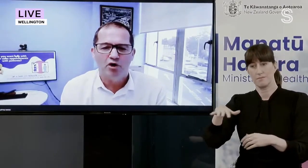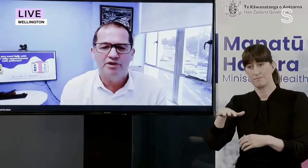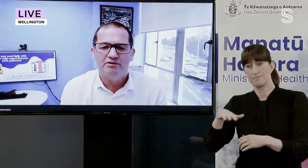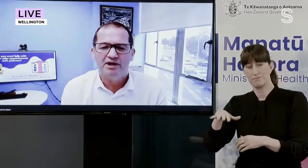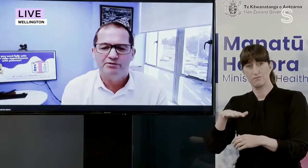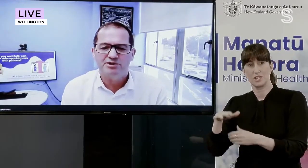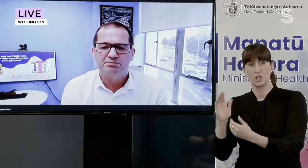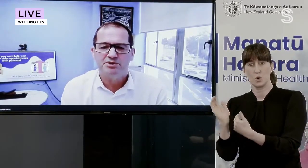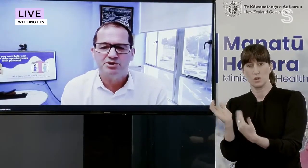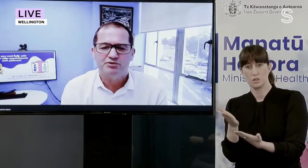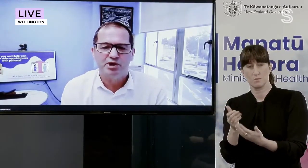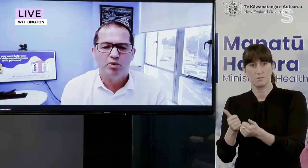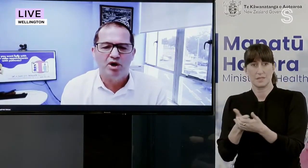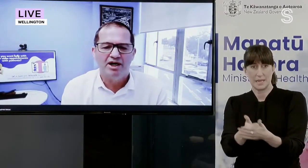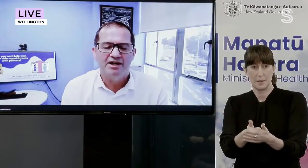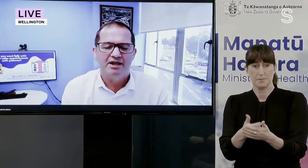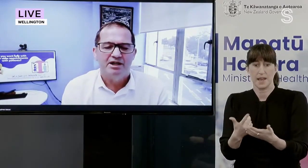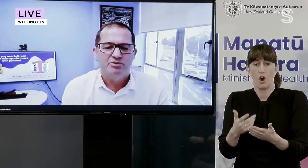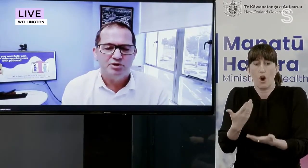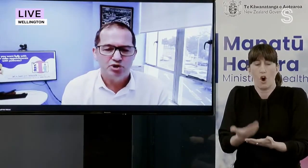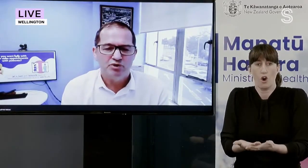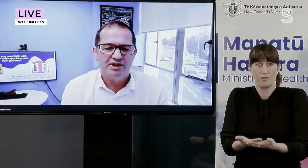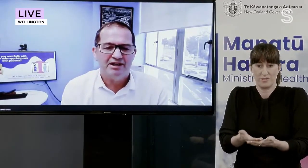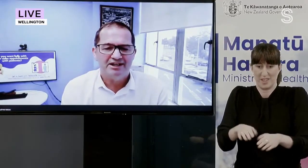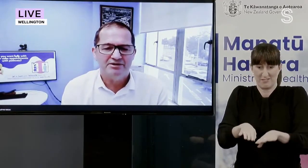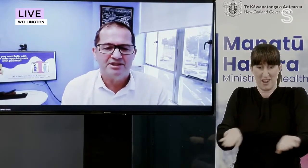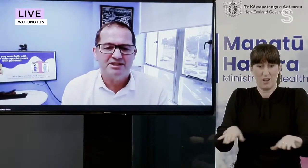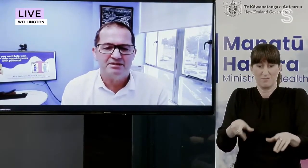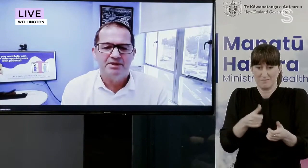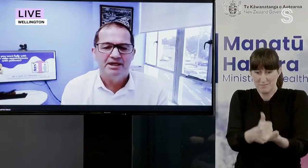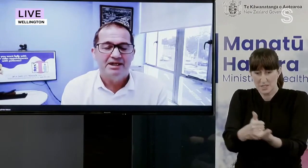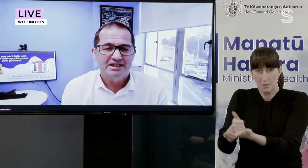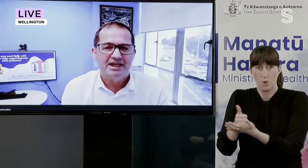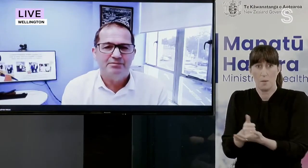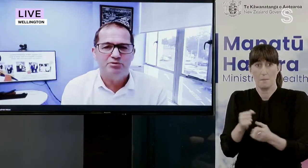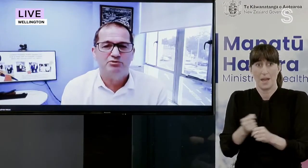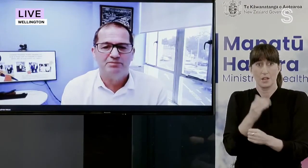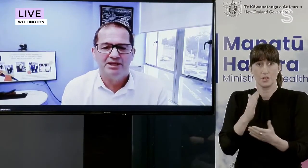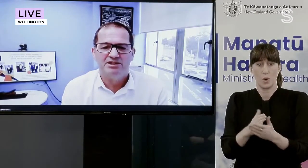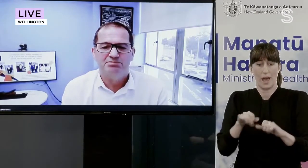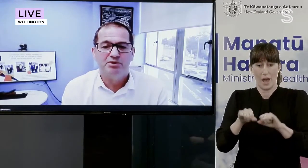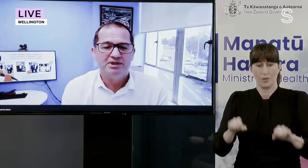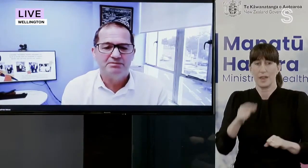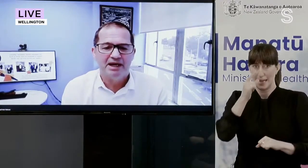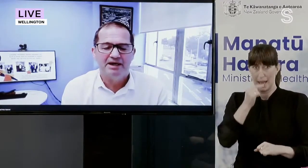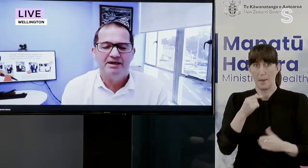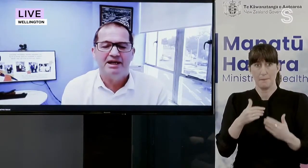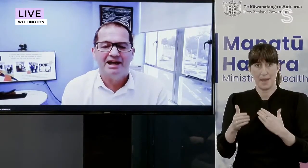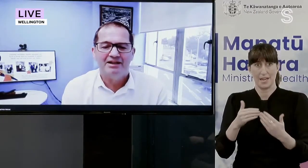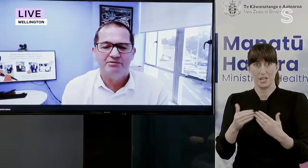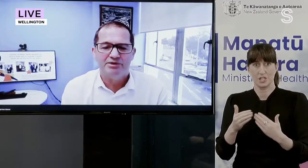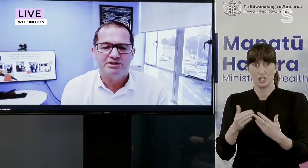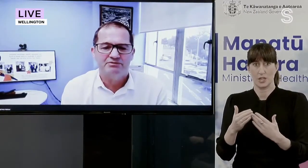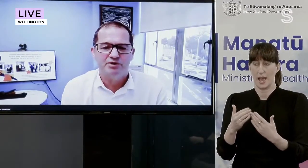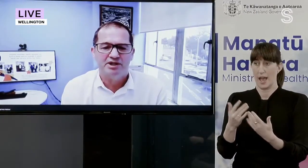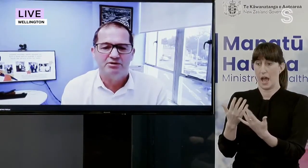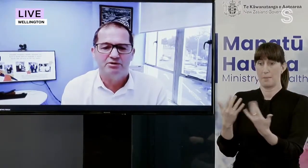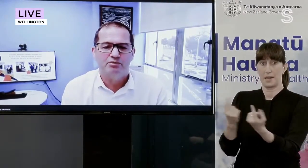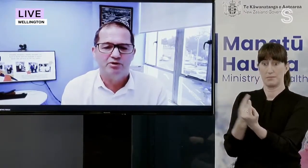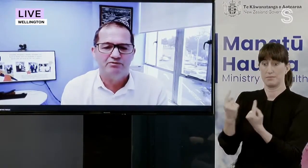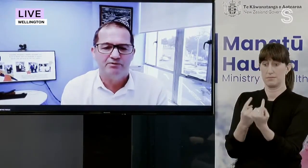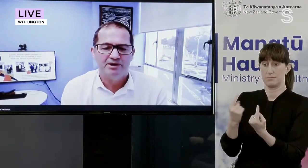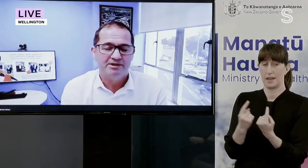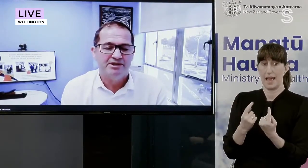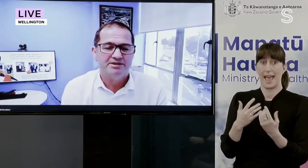implementing on-the-ground responses required to ensure that our health system is able to manage both the demand and the risks of greater